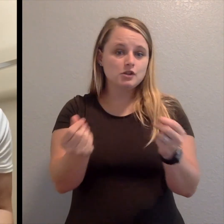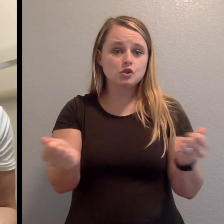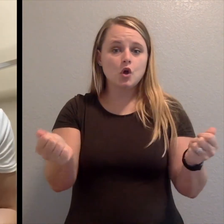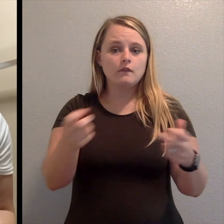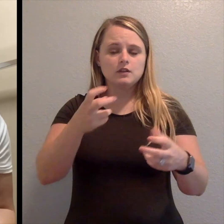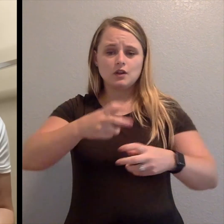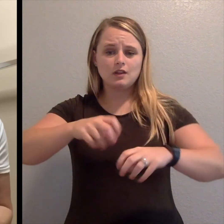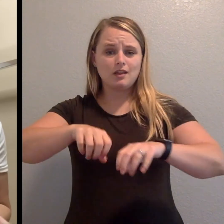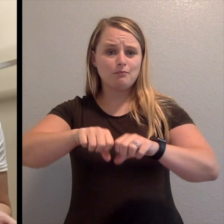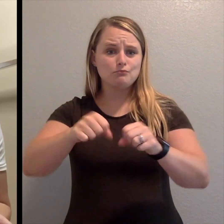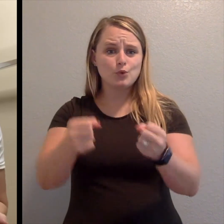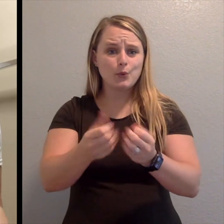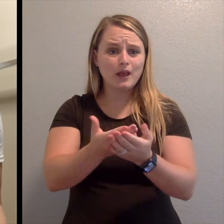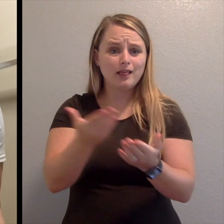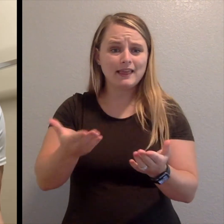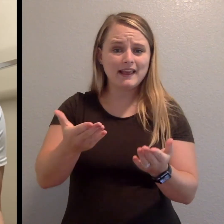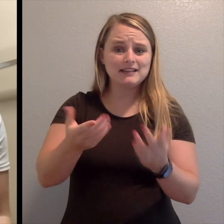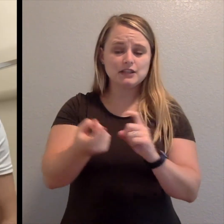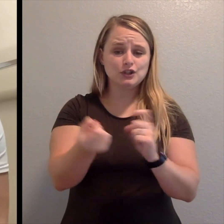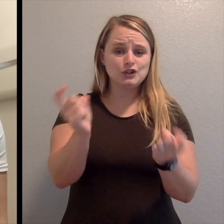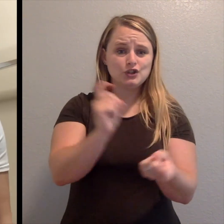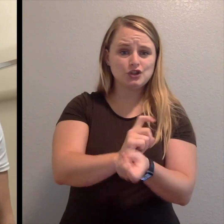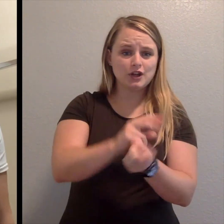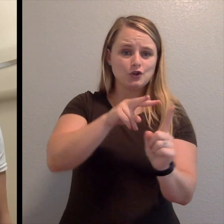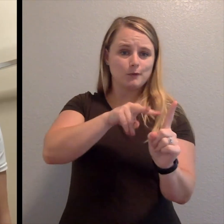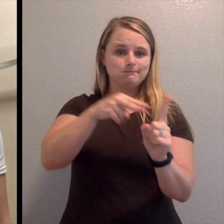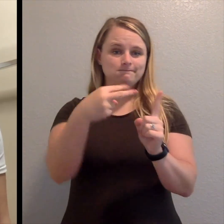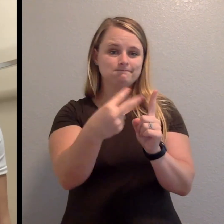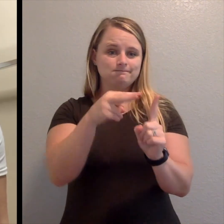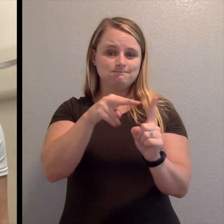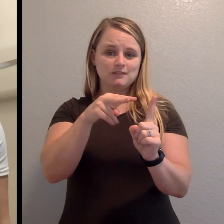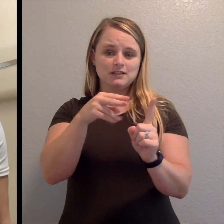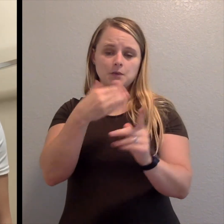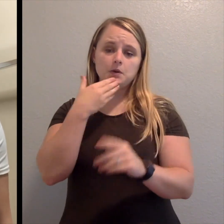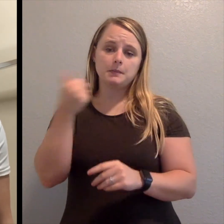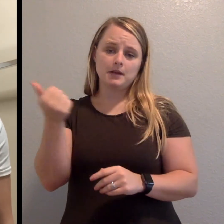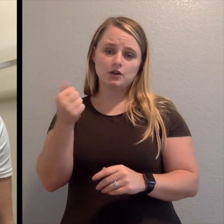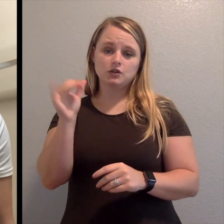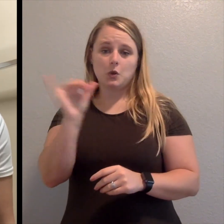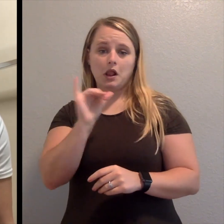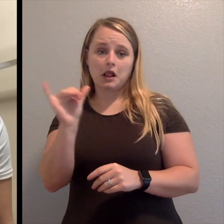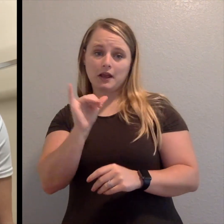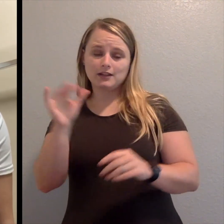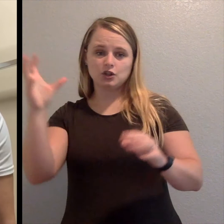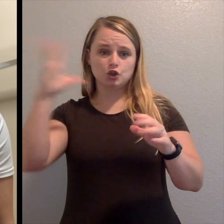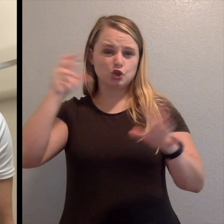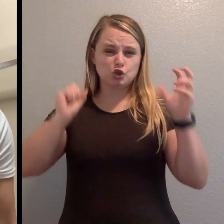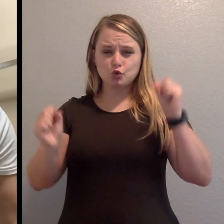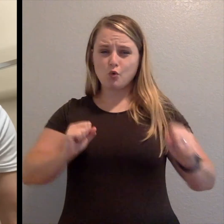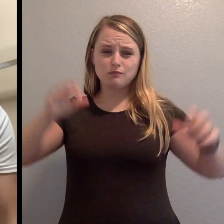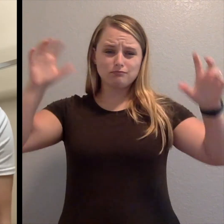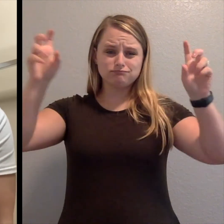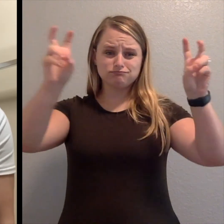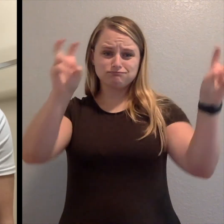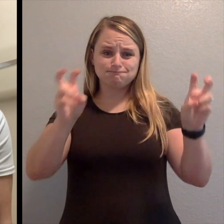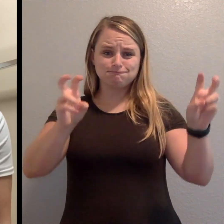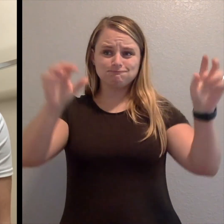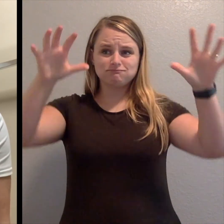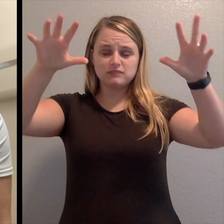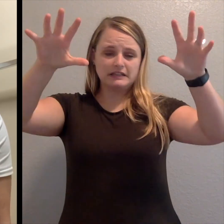thinking about them, we can keep going and it'll get better. So just like the storm, we cleaned it up and it got